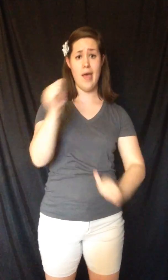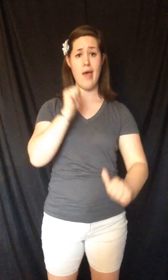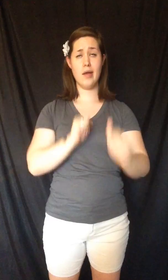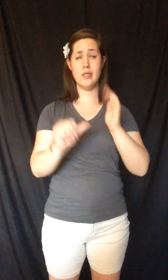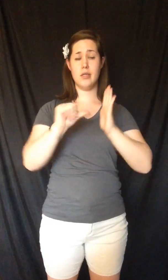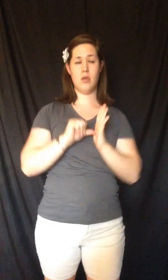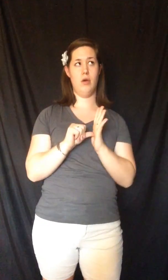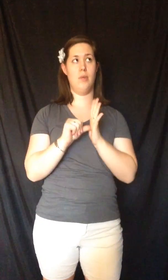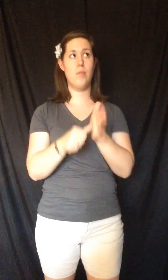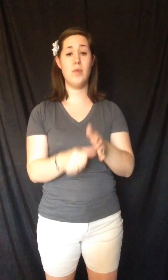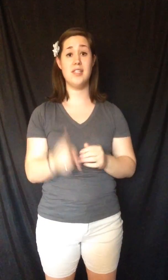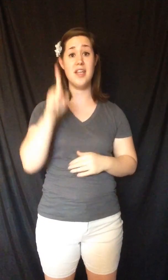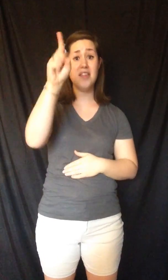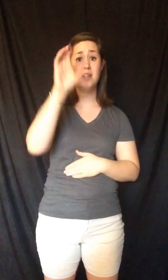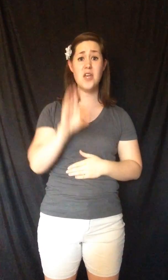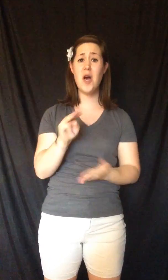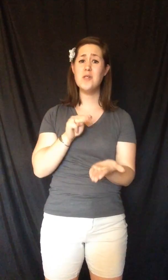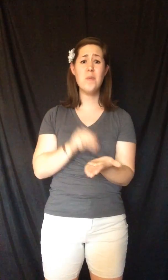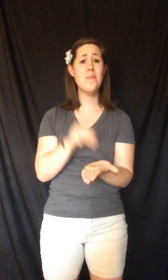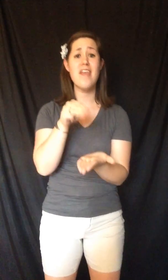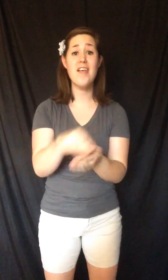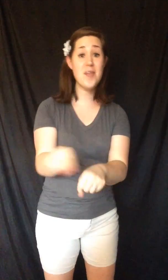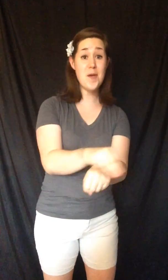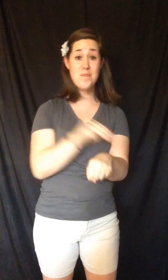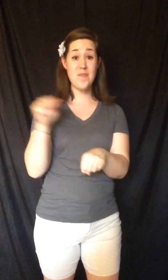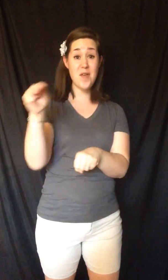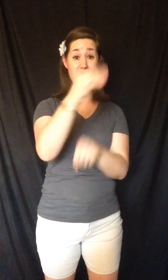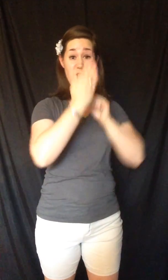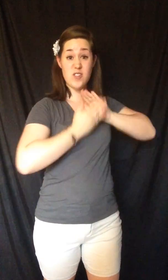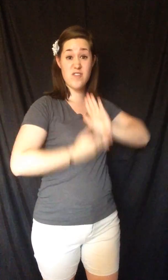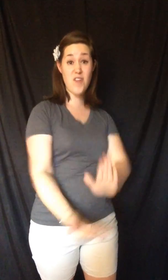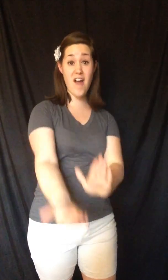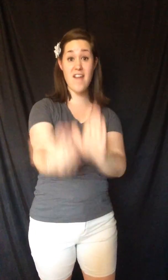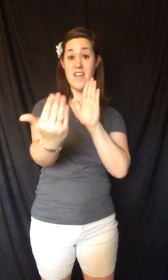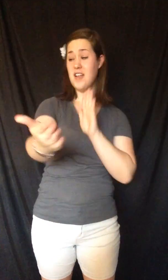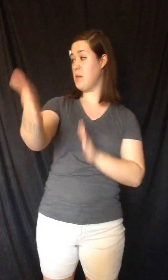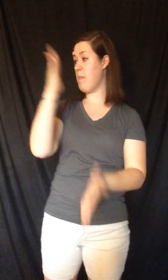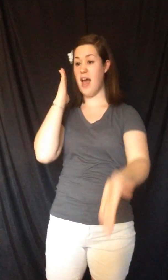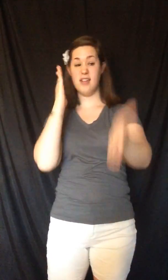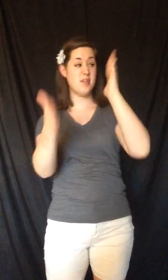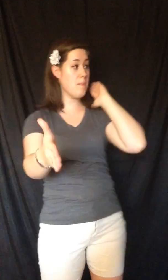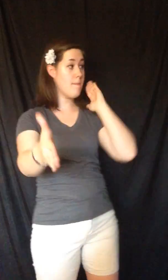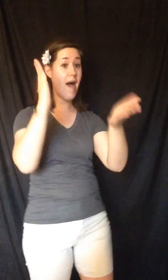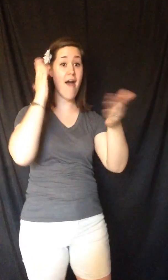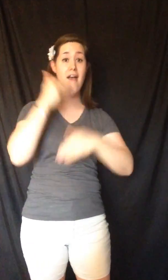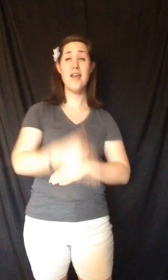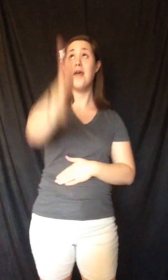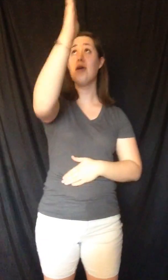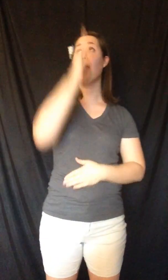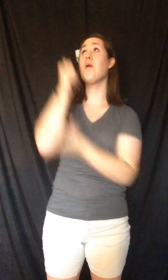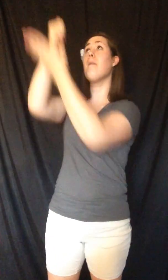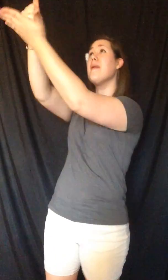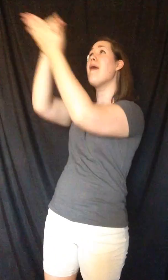acting unimpressed? There's a hundred million miracles in front of us. Passing by, God opened my